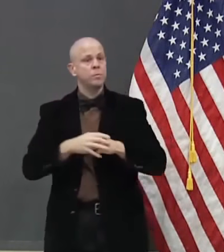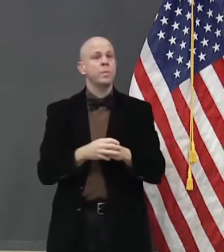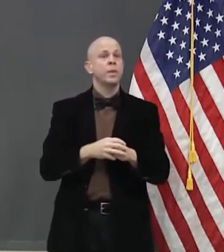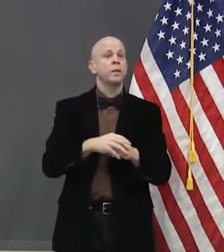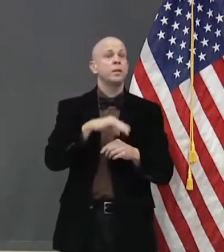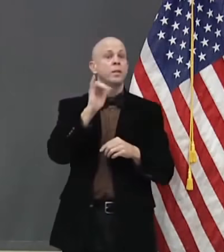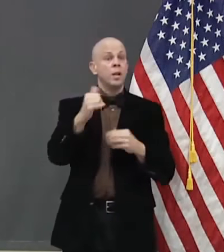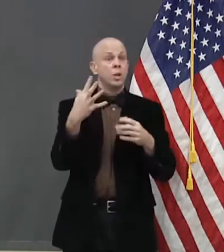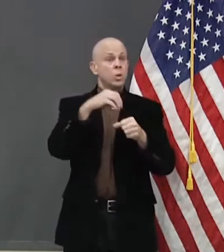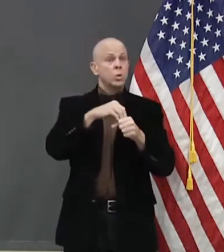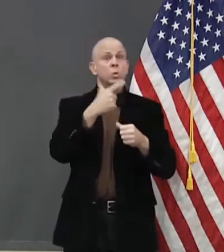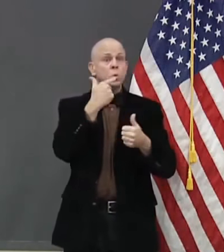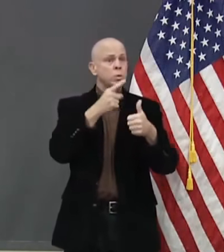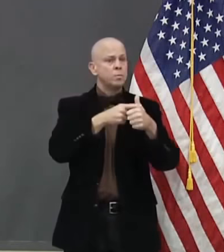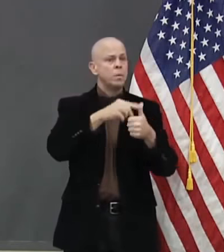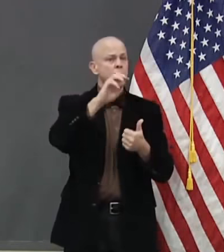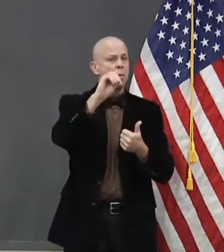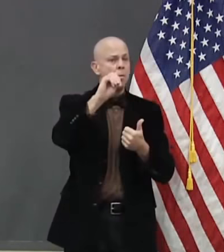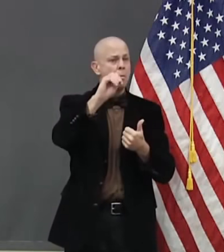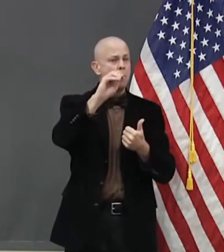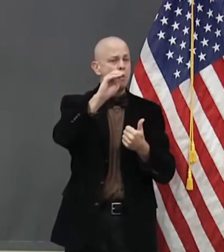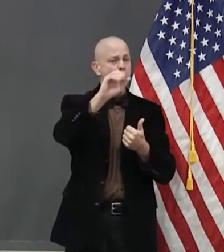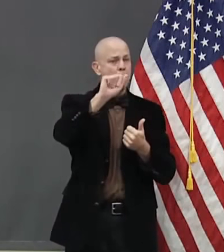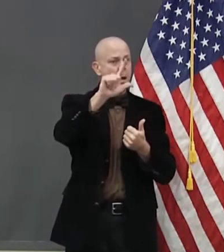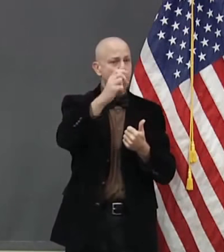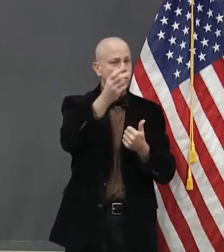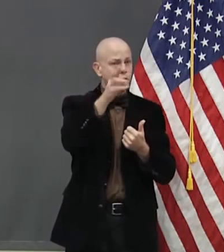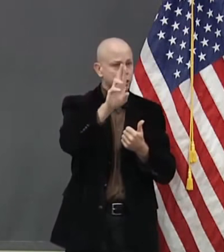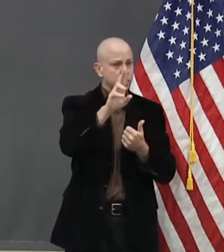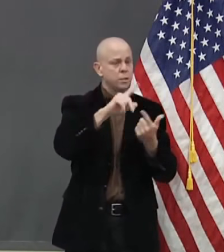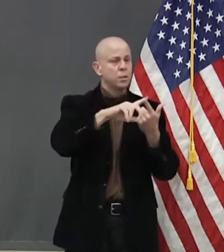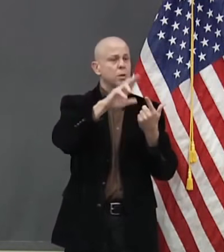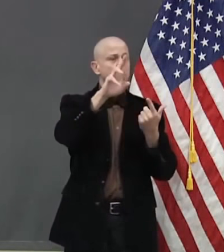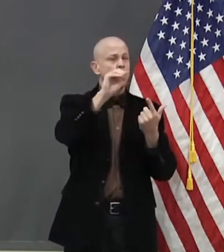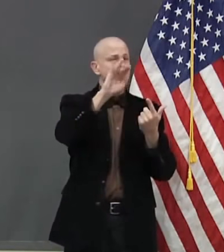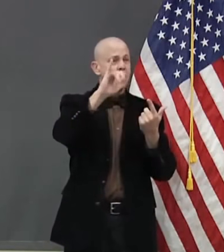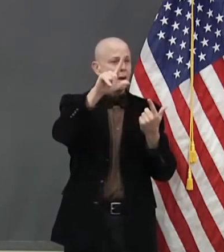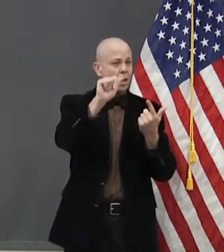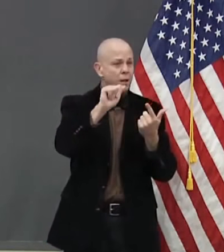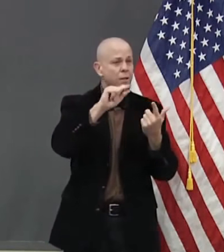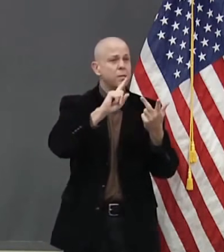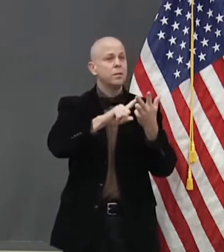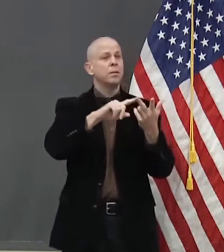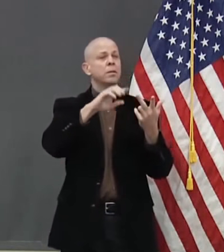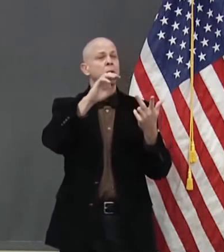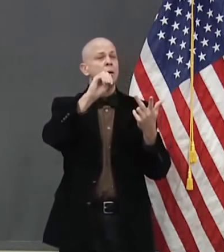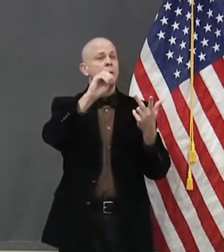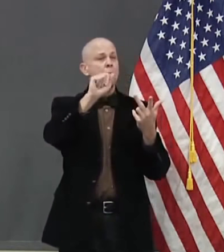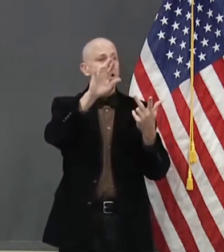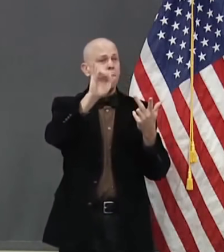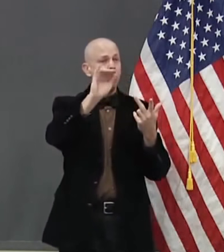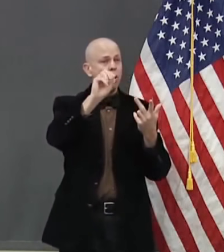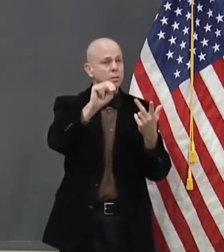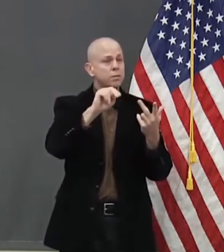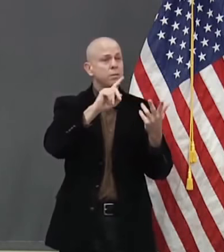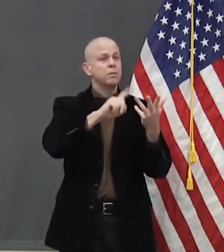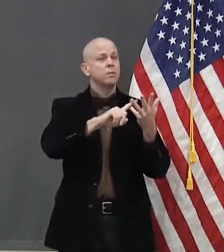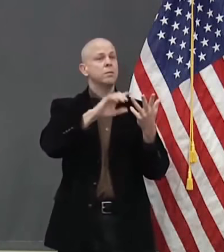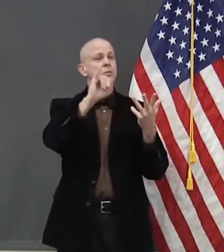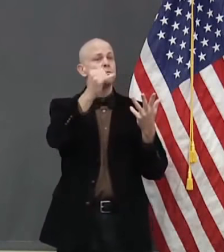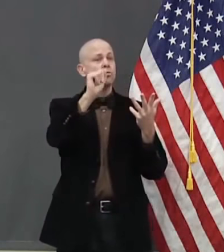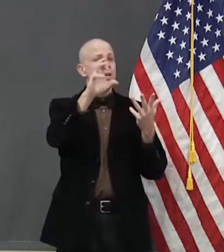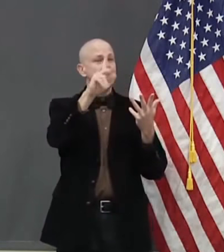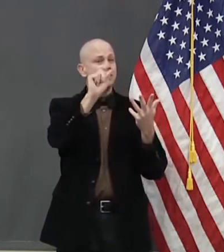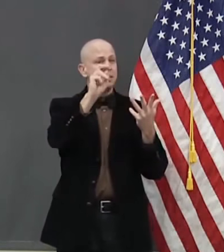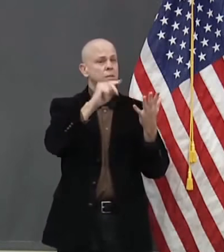Malheur, Umatilla, Marion, Jackson, and Multnomah counties. There are